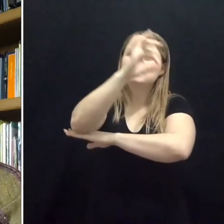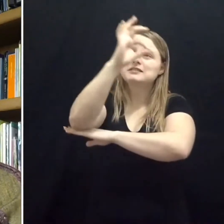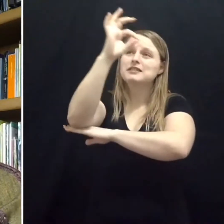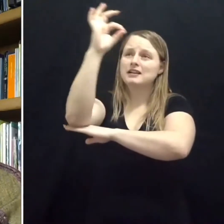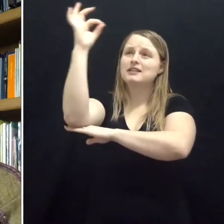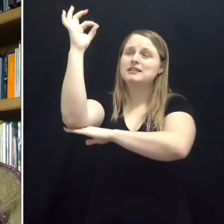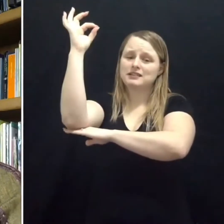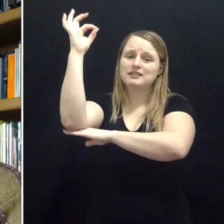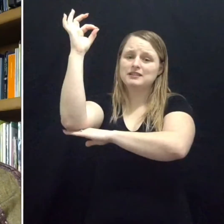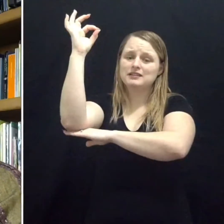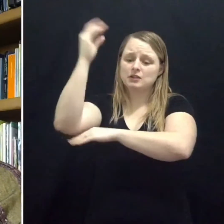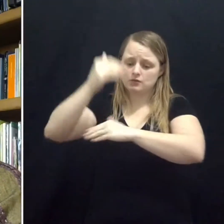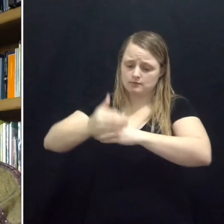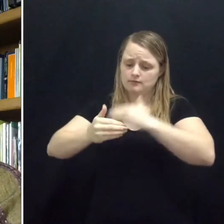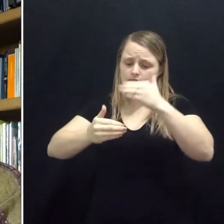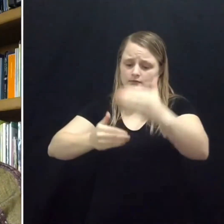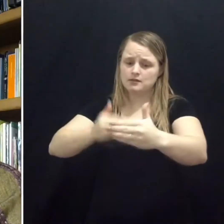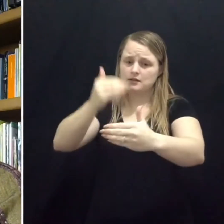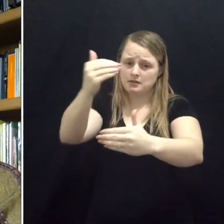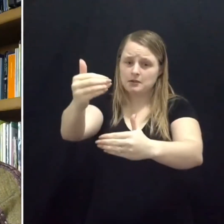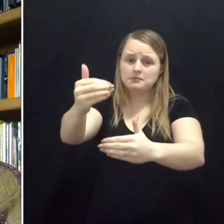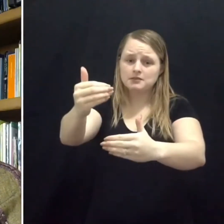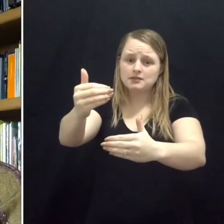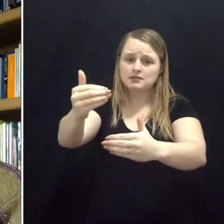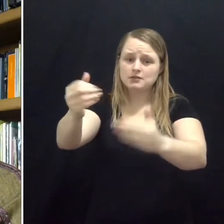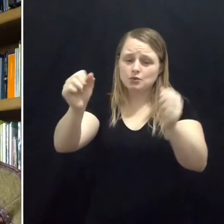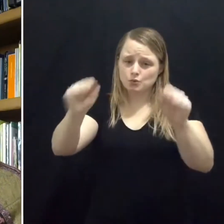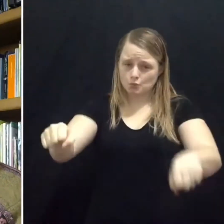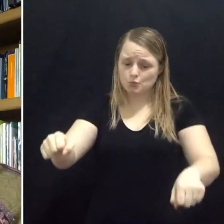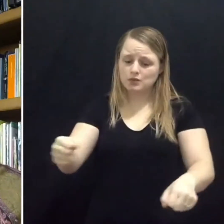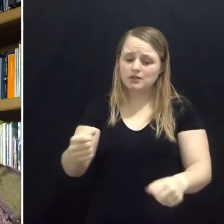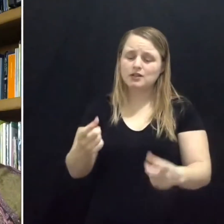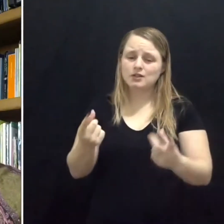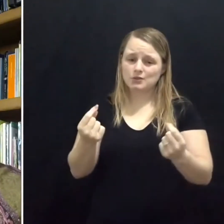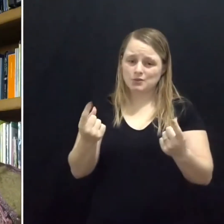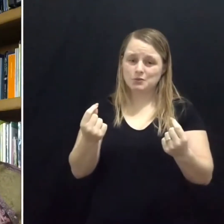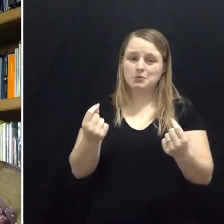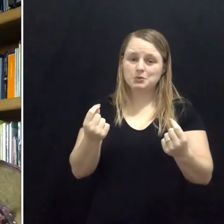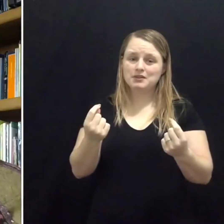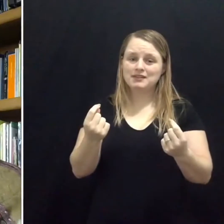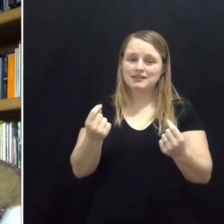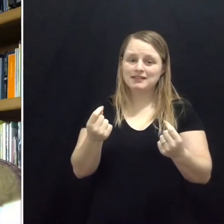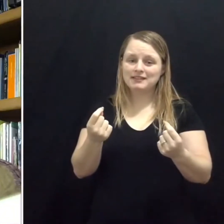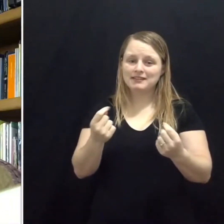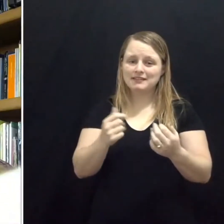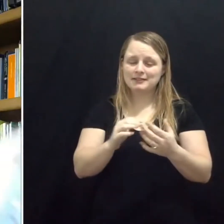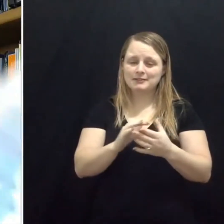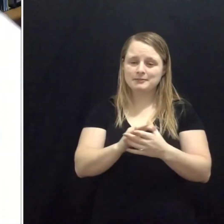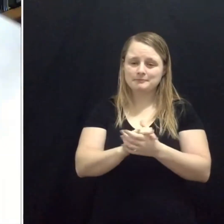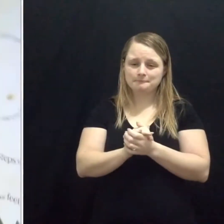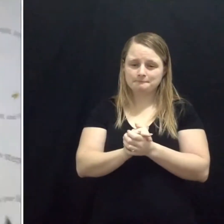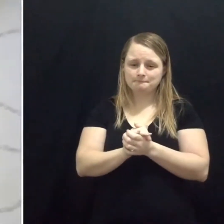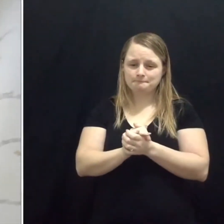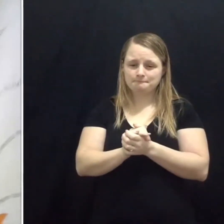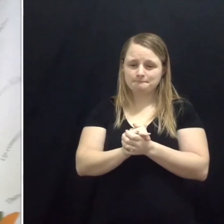to complete. There isn't a map, just follow your feet.